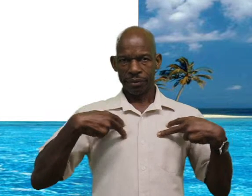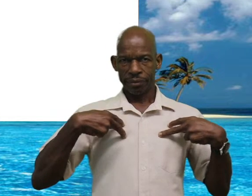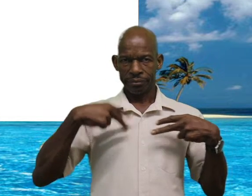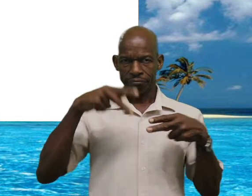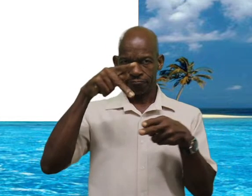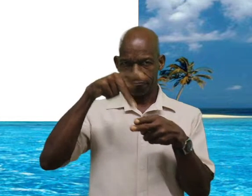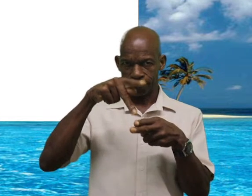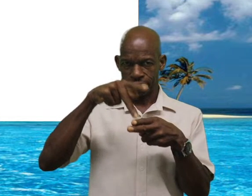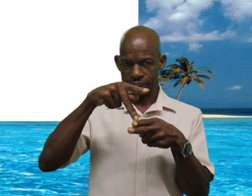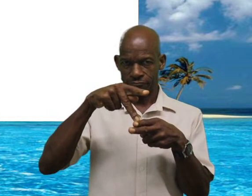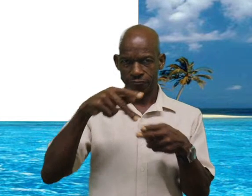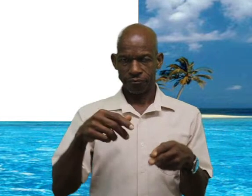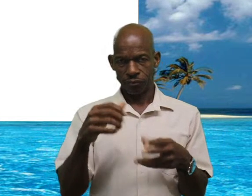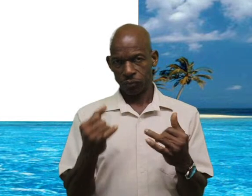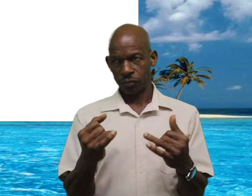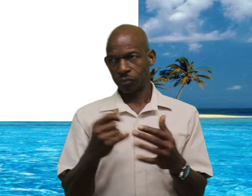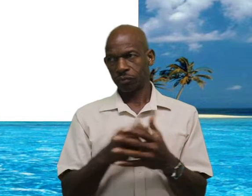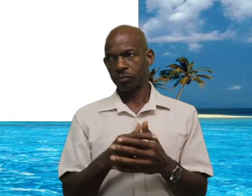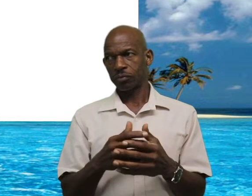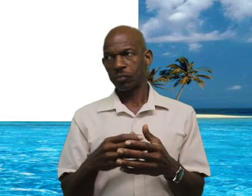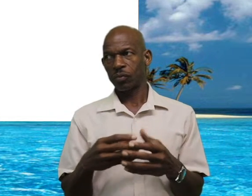for you. So I'm going to give you the sentence.